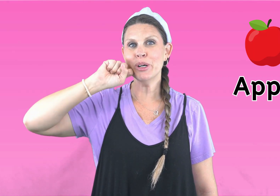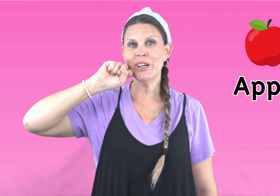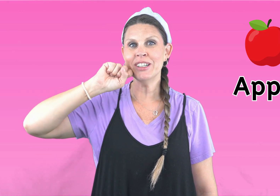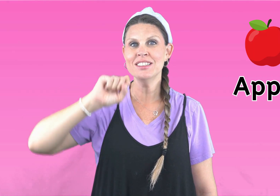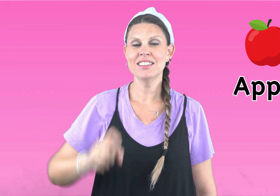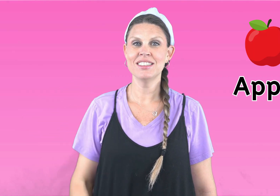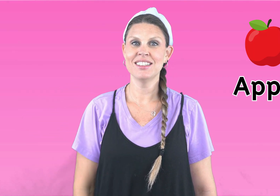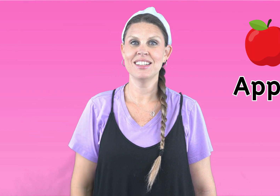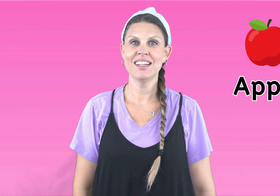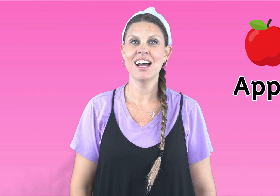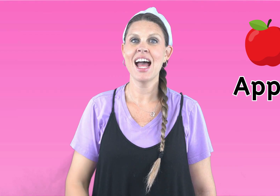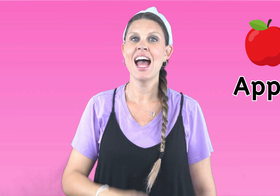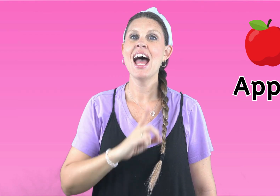apple,